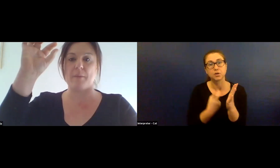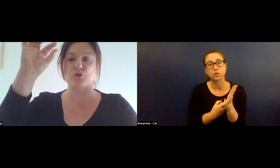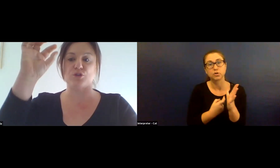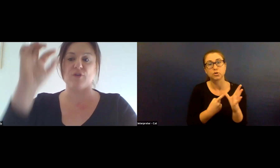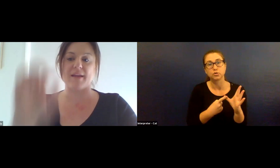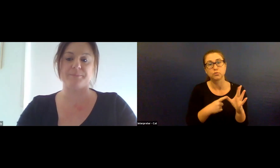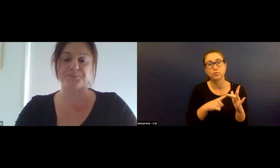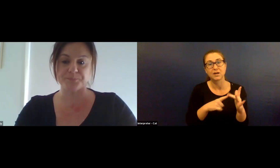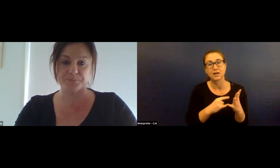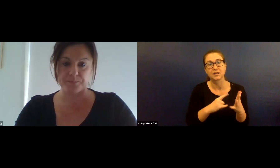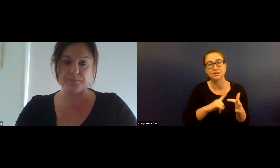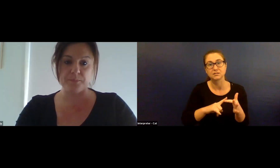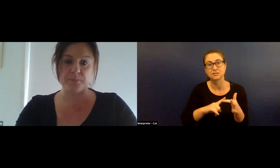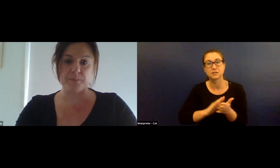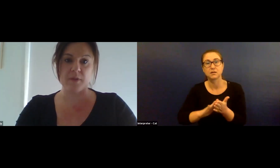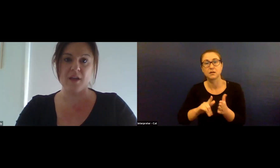come up on your screen.